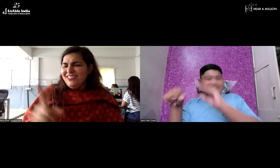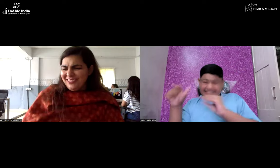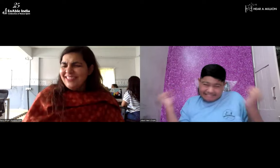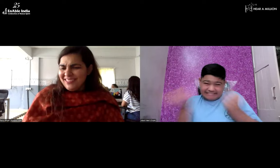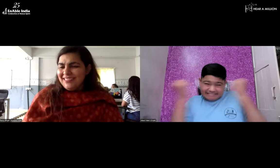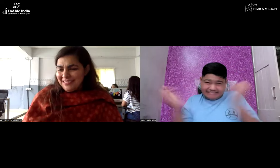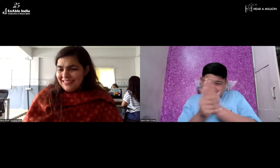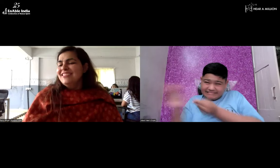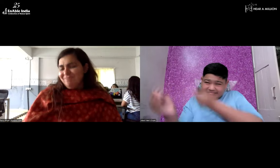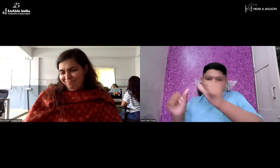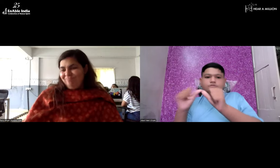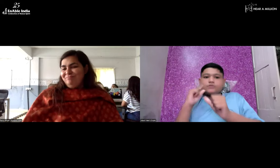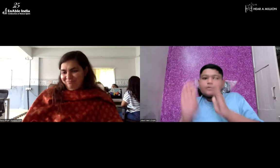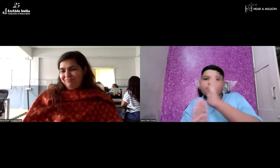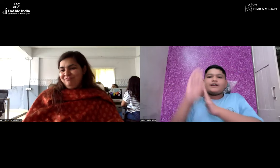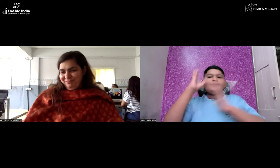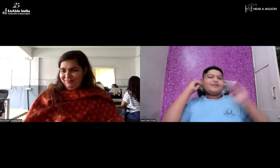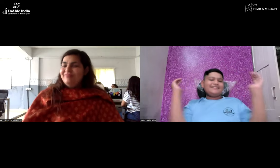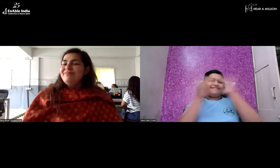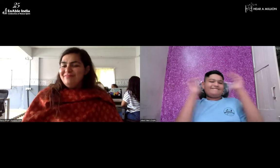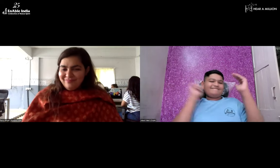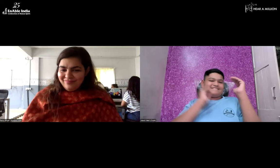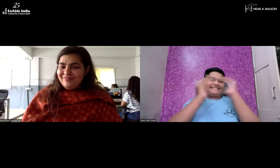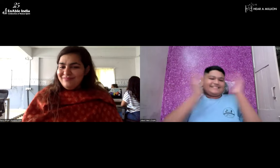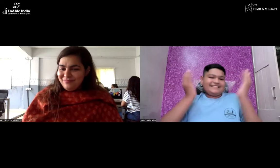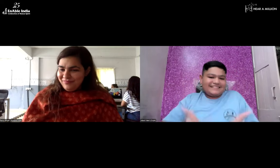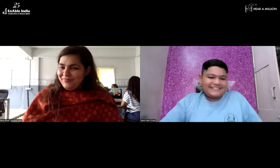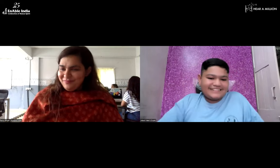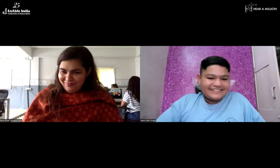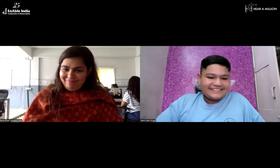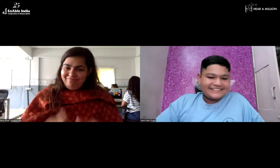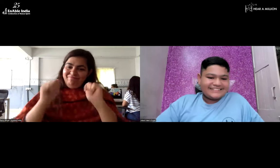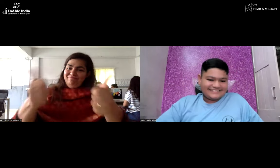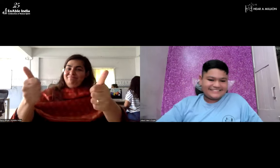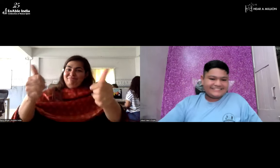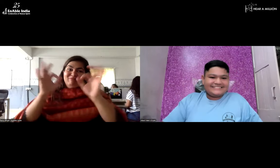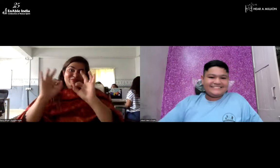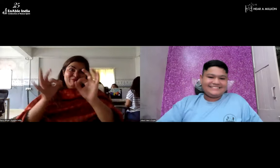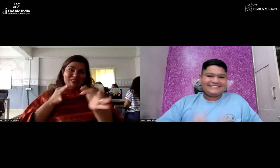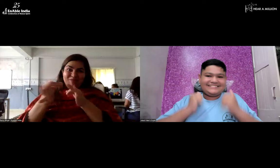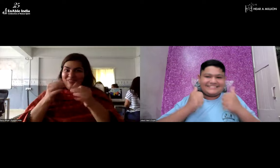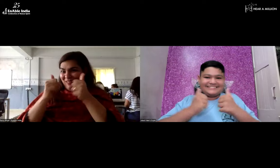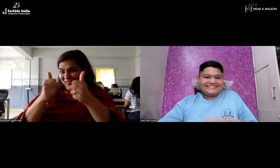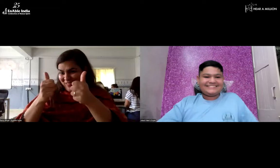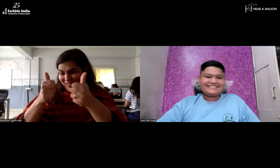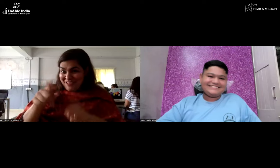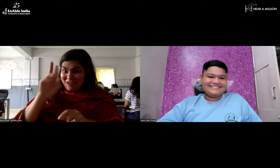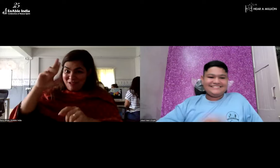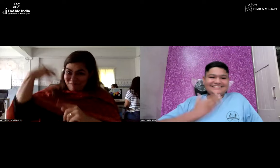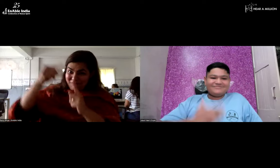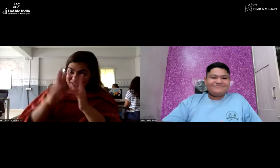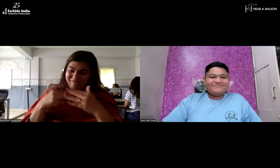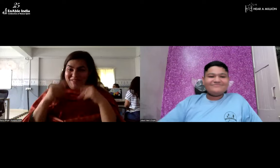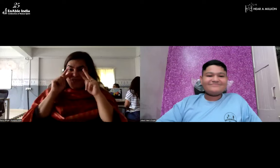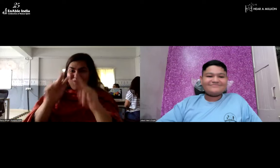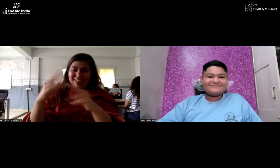there are so many leaders. And if you become a leader, like the Prime Minister of India, Meet, you're the leader of the